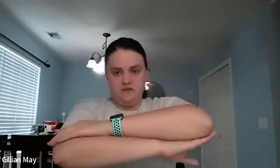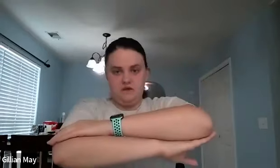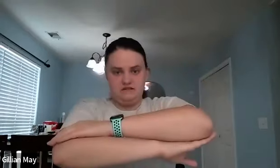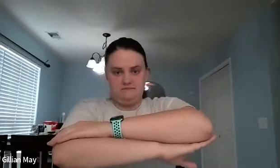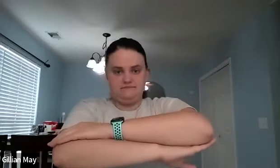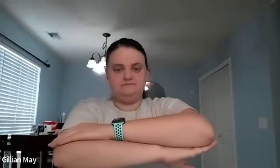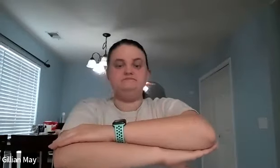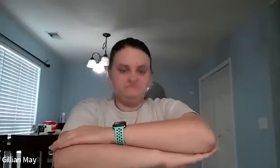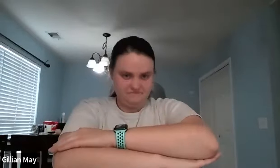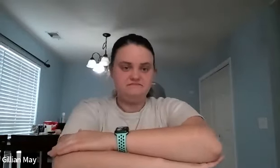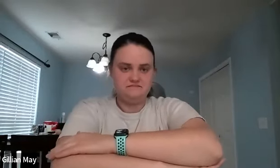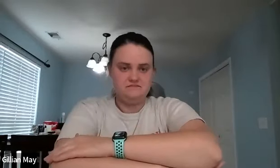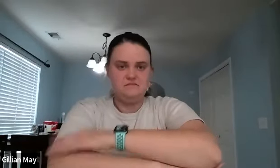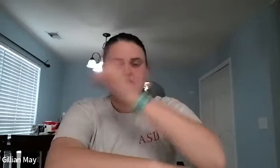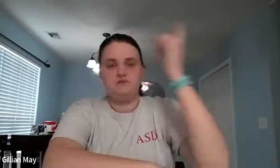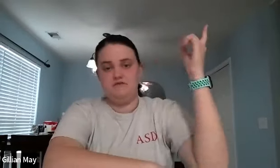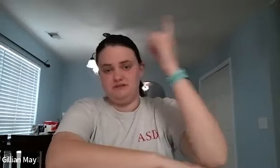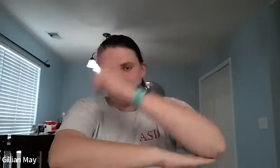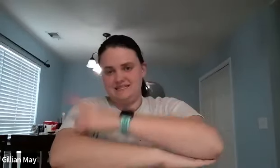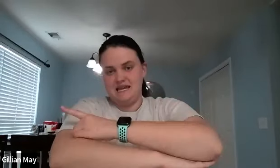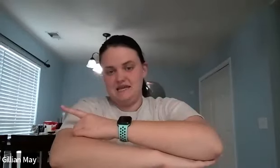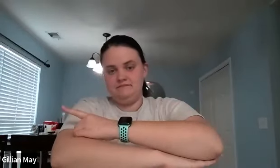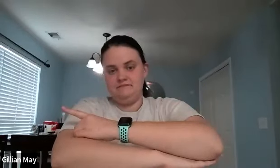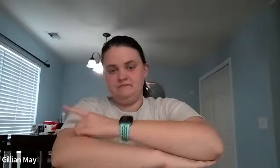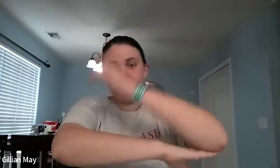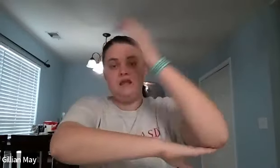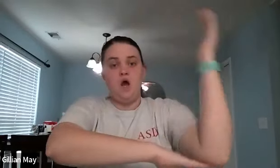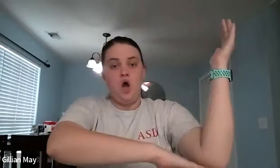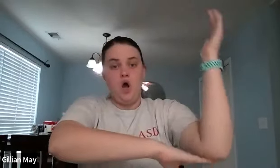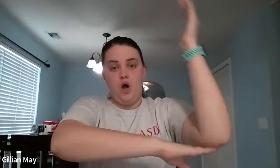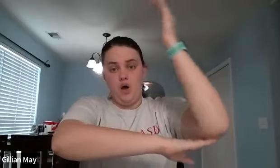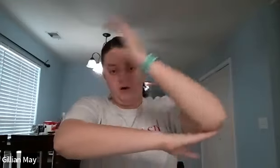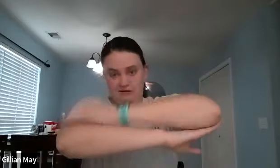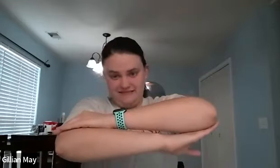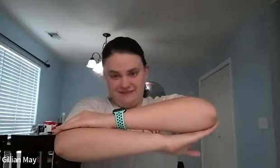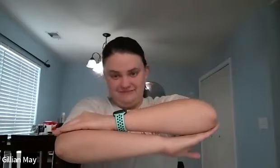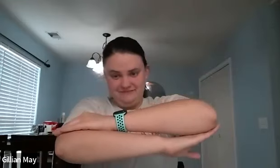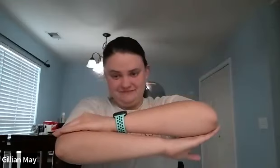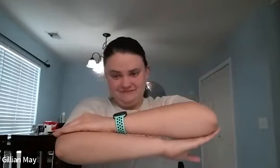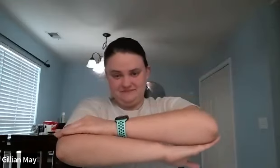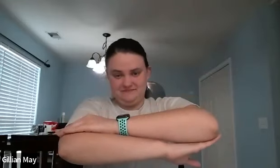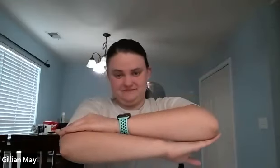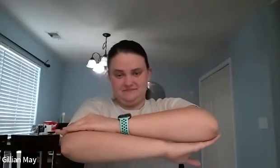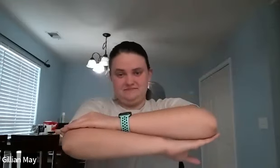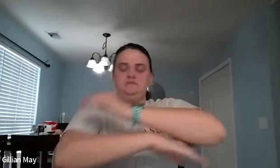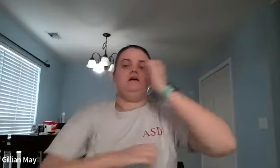All day. So we have our day, all day.